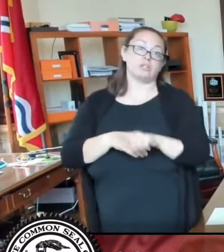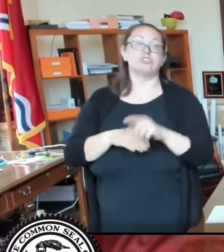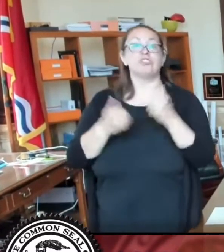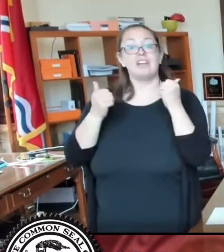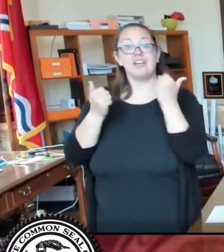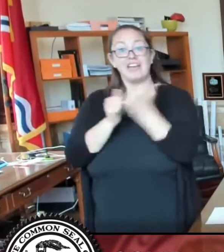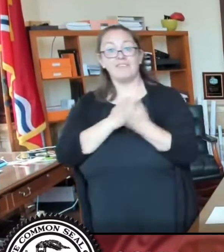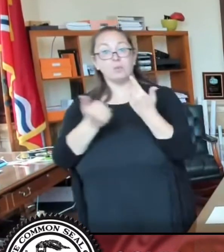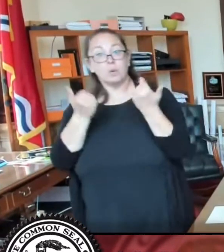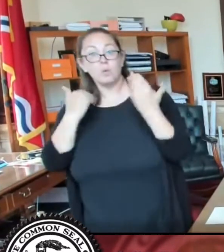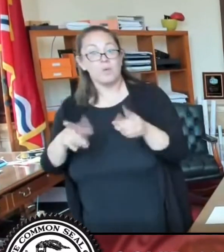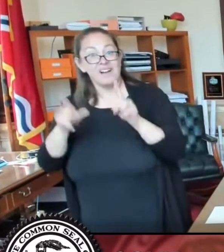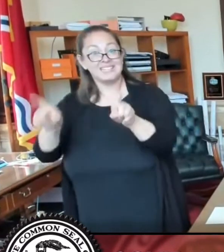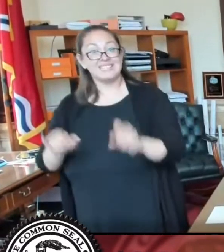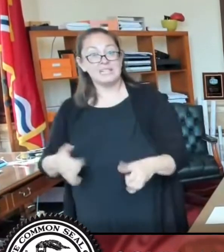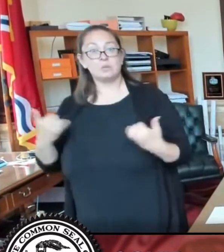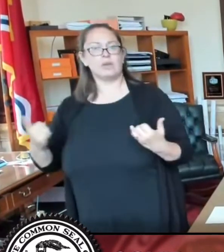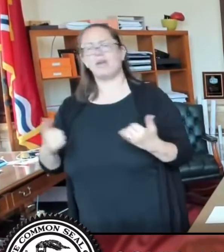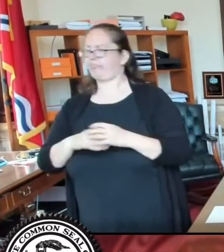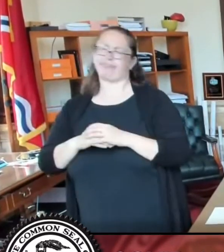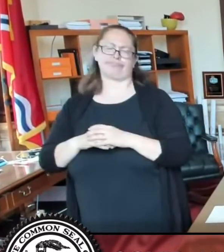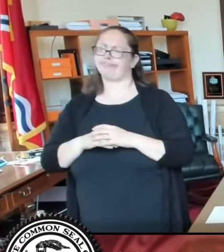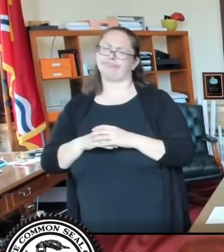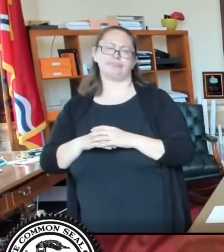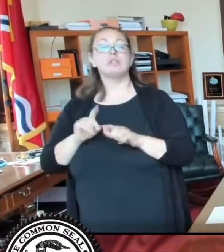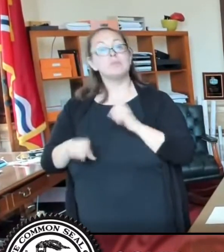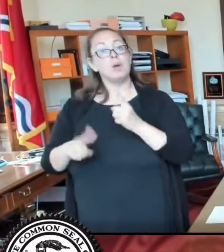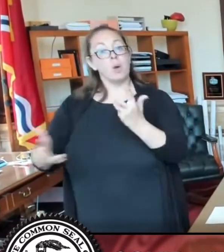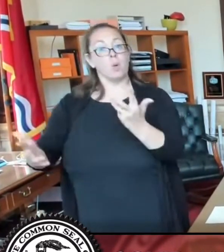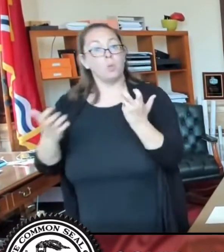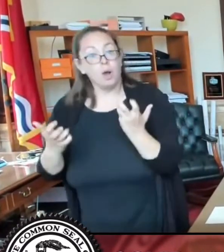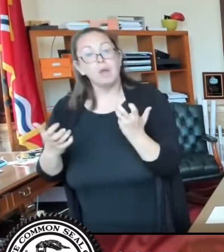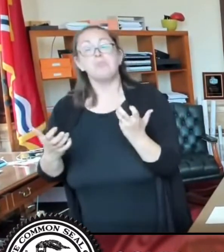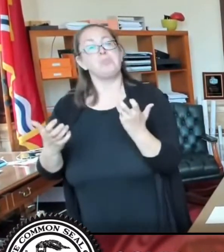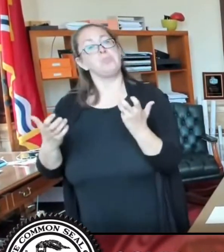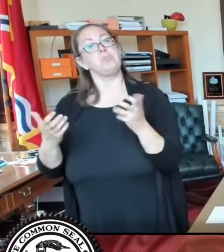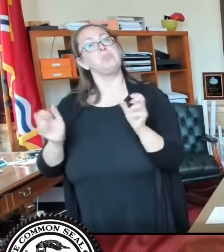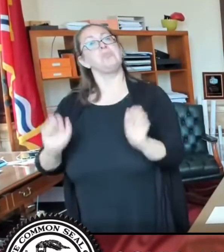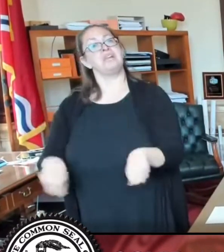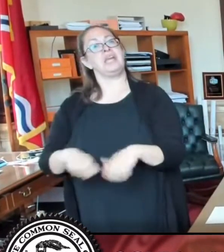tested today? No. But if you want to get tested today, you can.